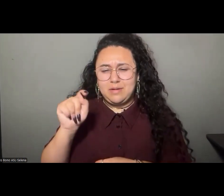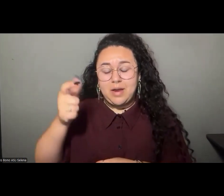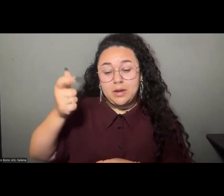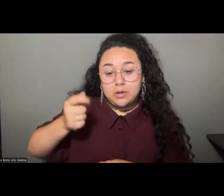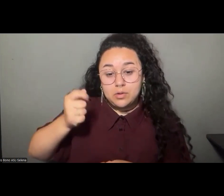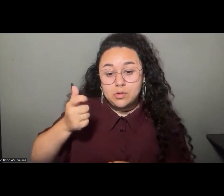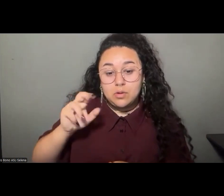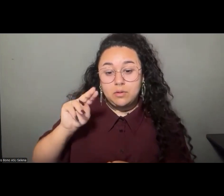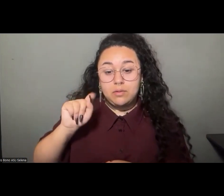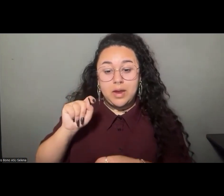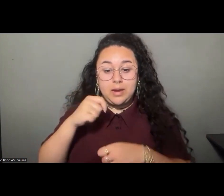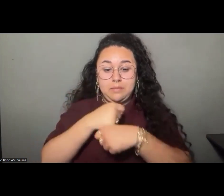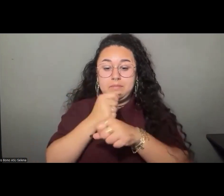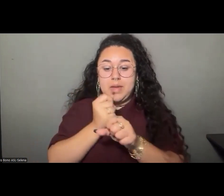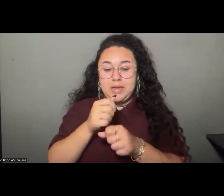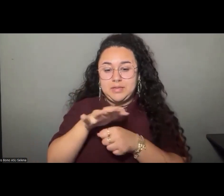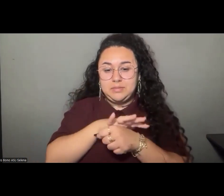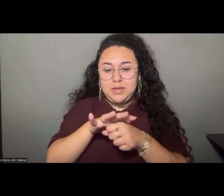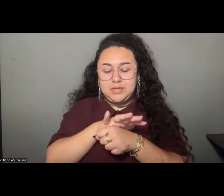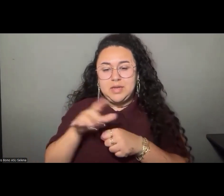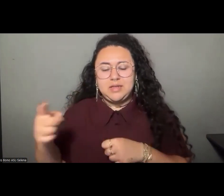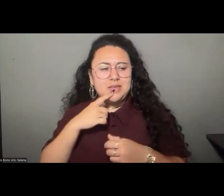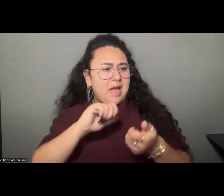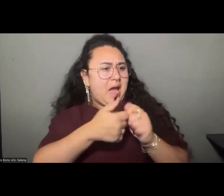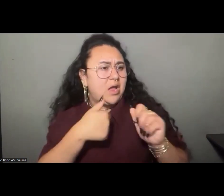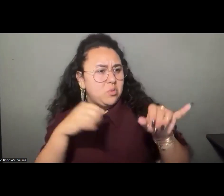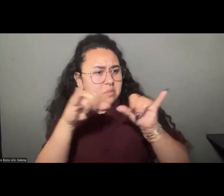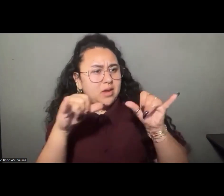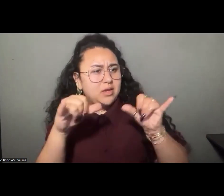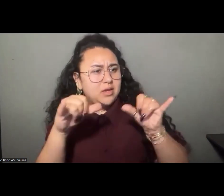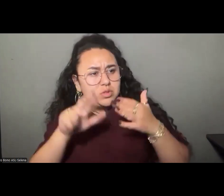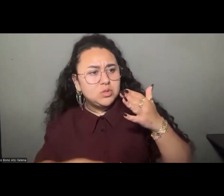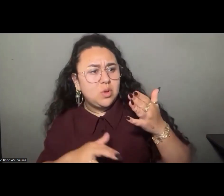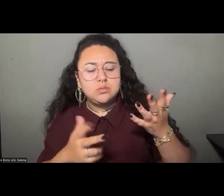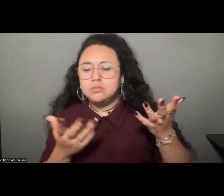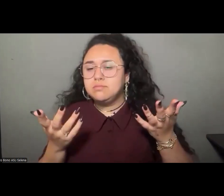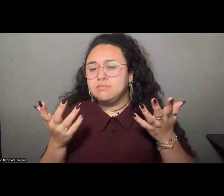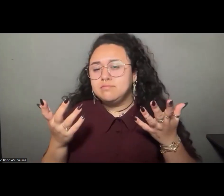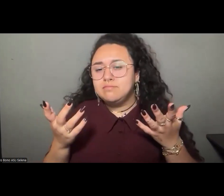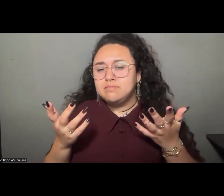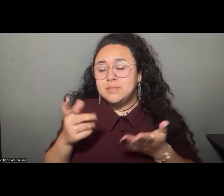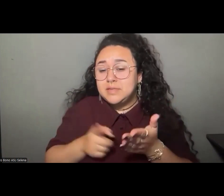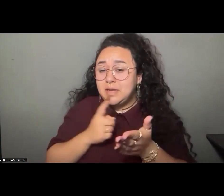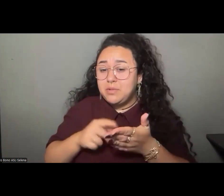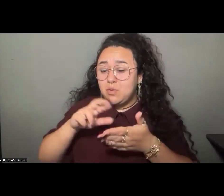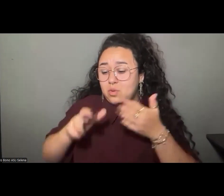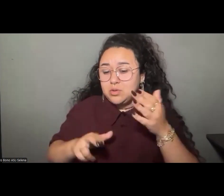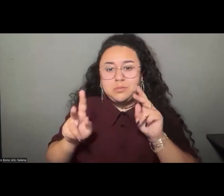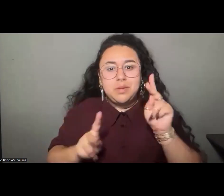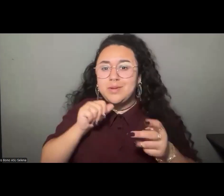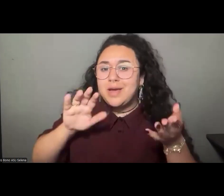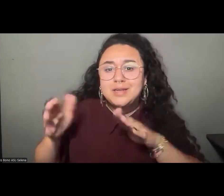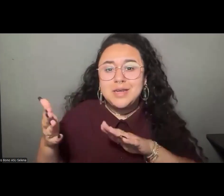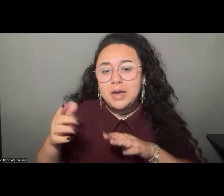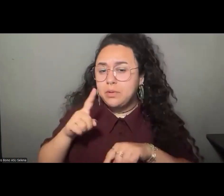question of how do you measure the outcomes? And I was like, the outcomes sometimes are that everyone's not dead, but you can't guarantee that,